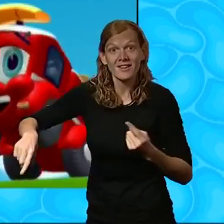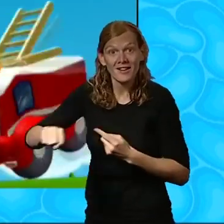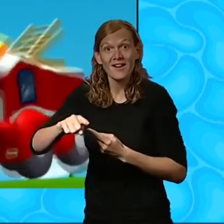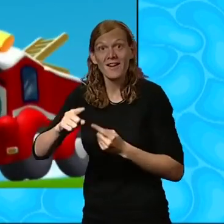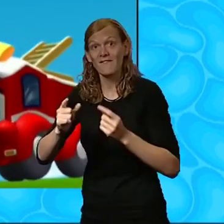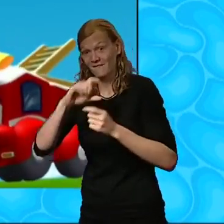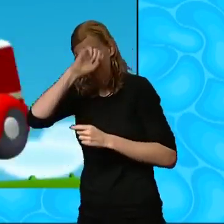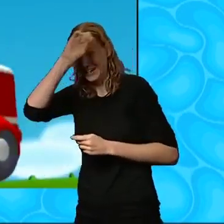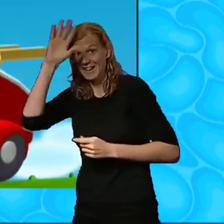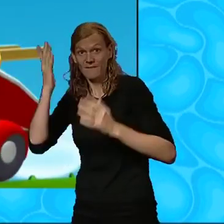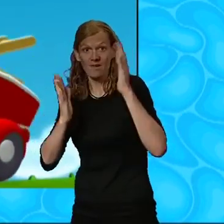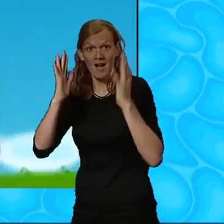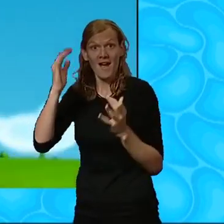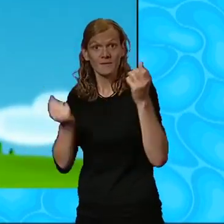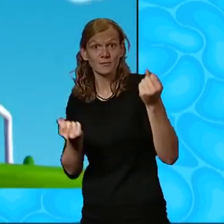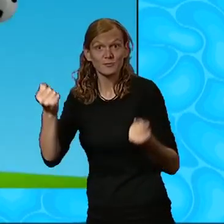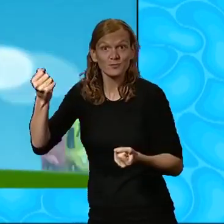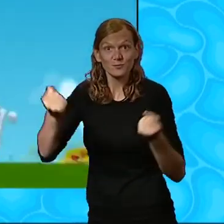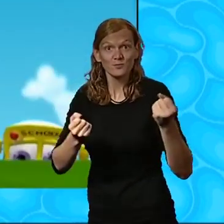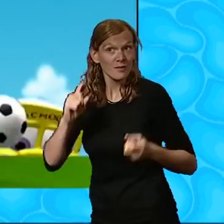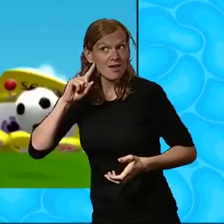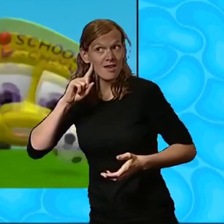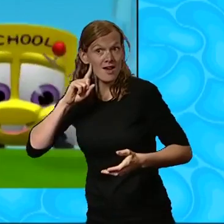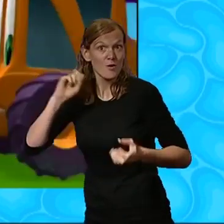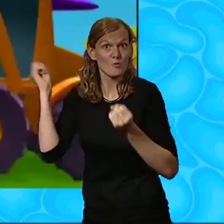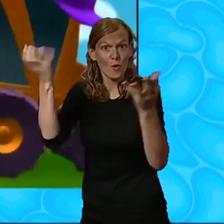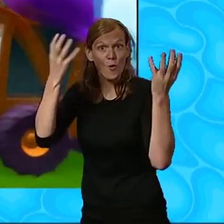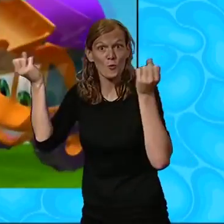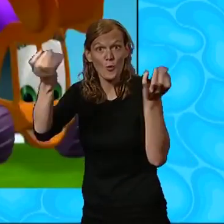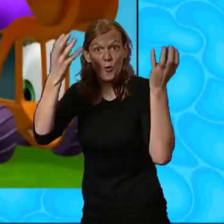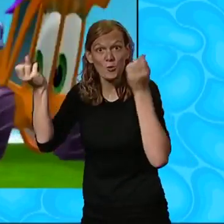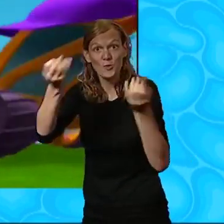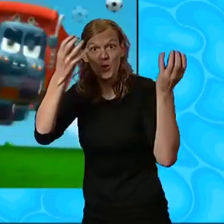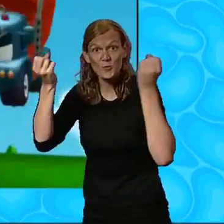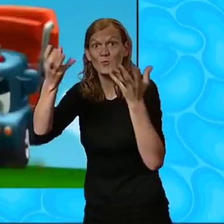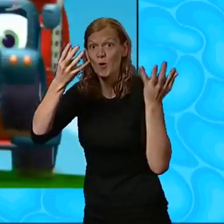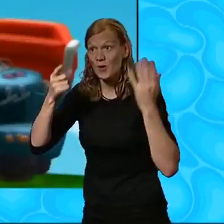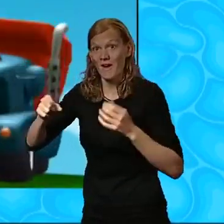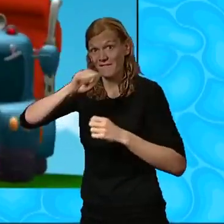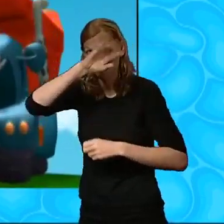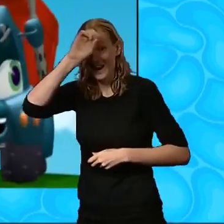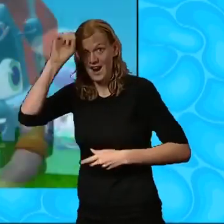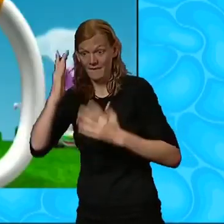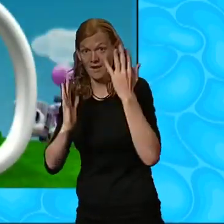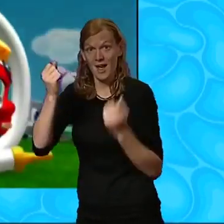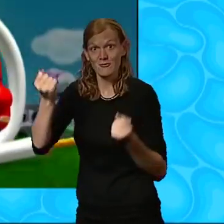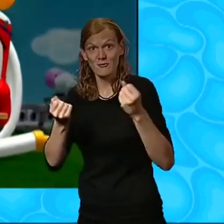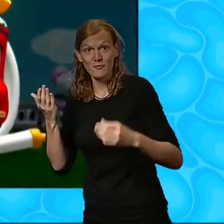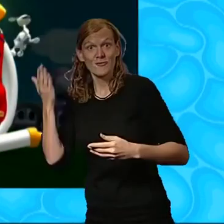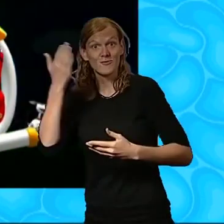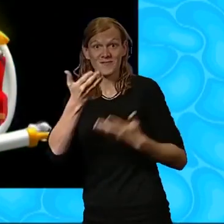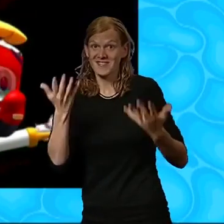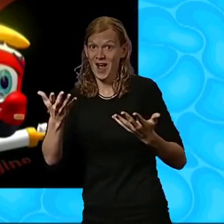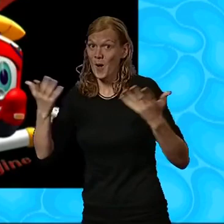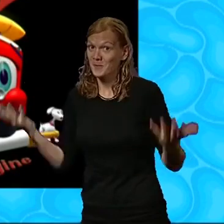the fire engine. That's the sound of his sirens. Finley the fire engine.